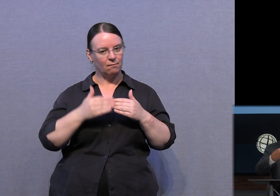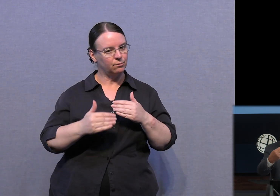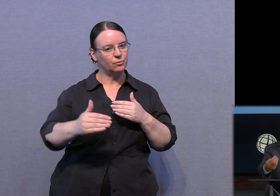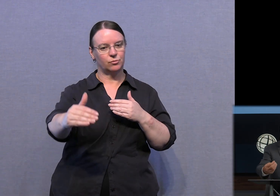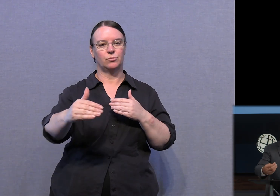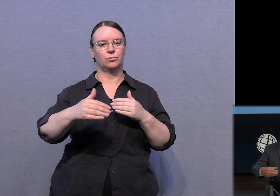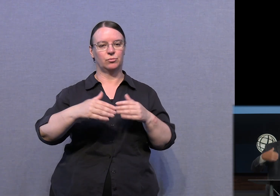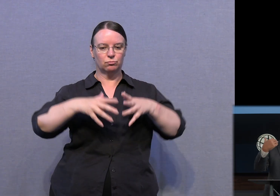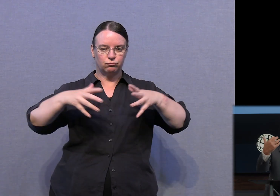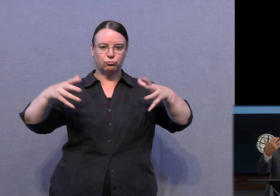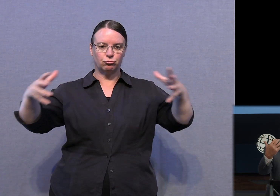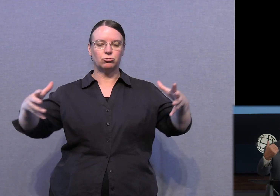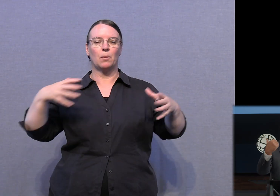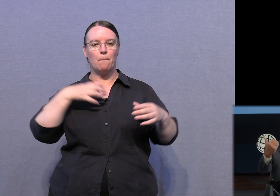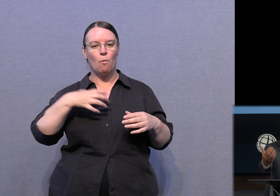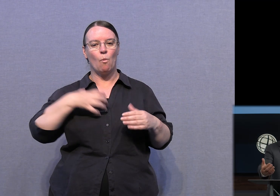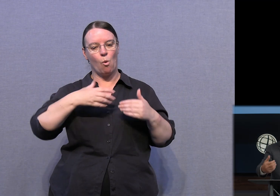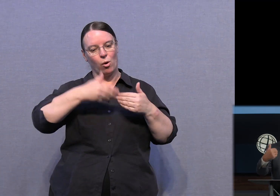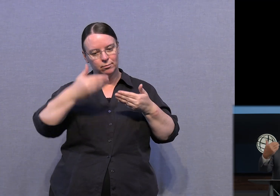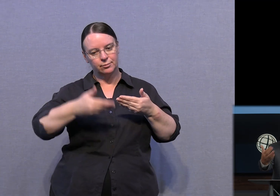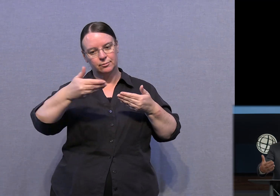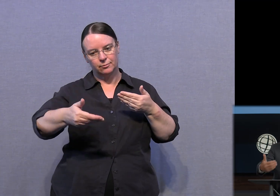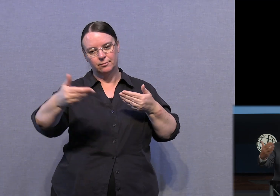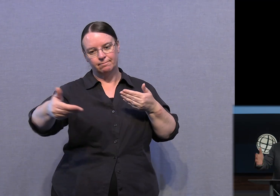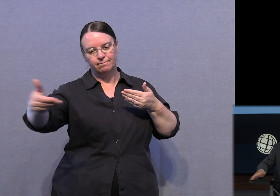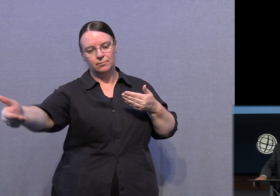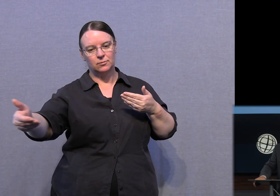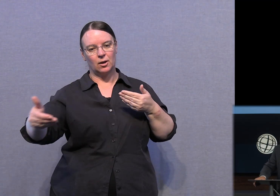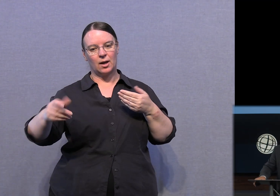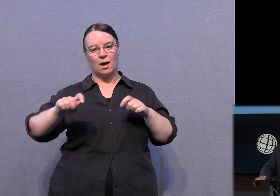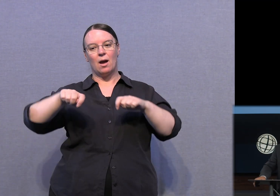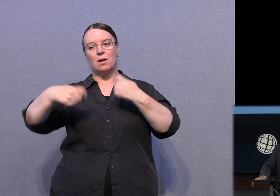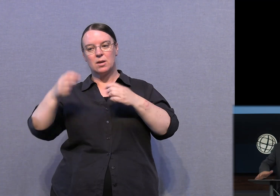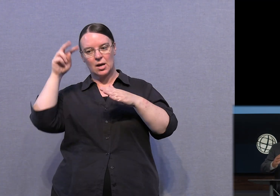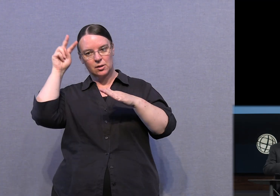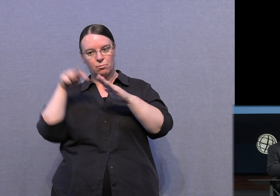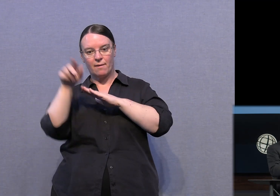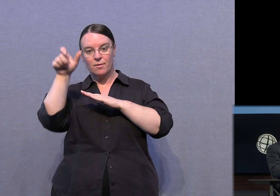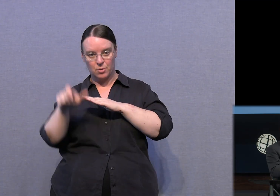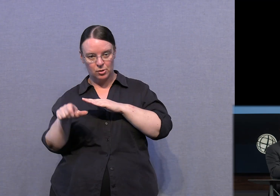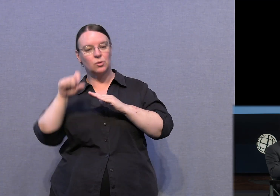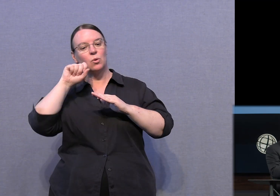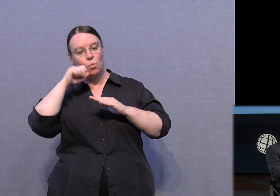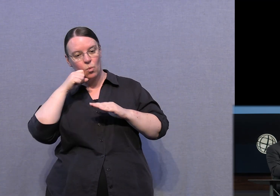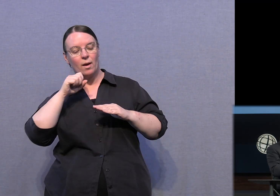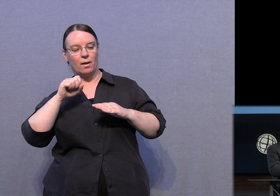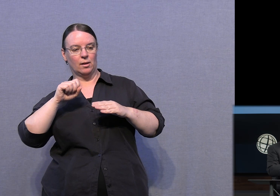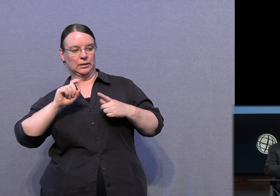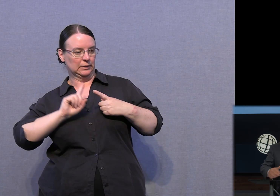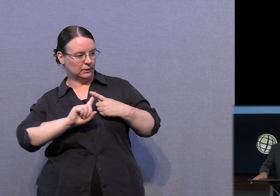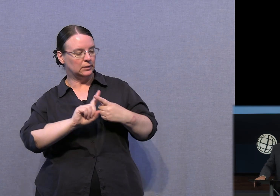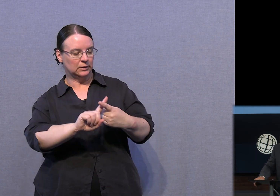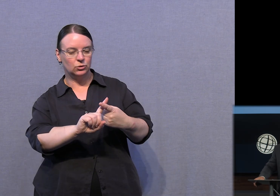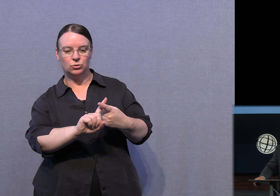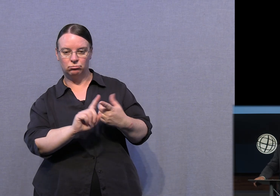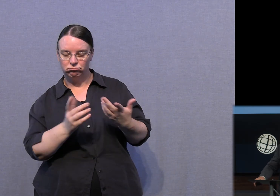have a successor that's going to continue your ministry even after you're gone. You're thinking everything is about ready